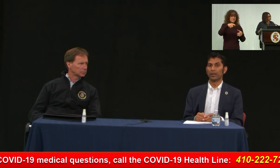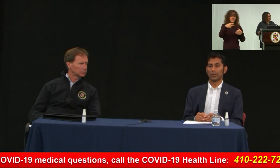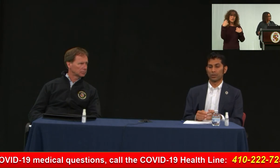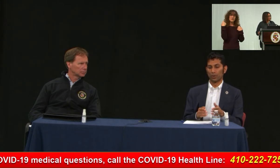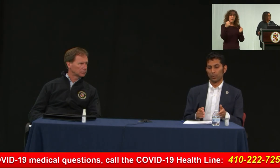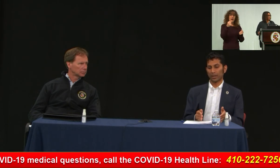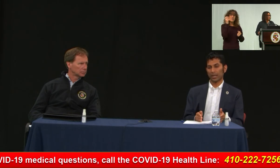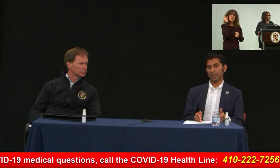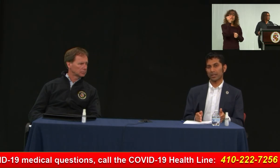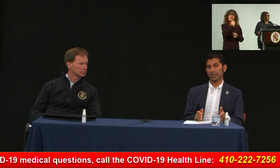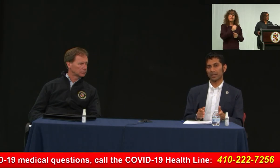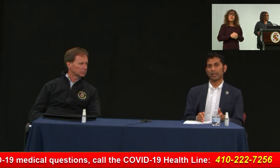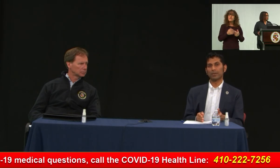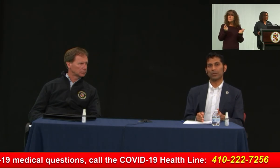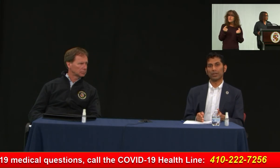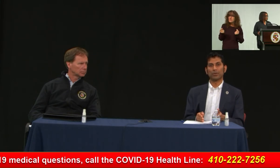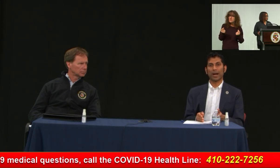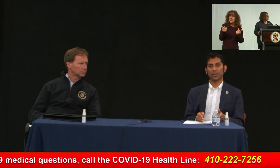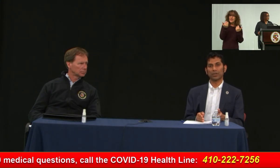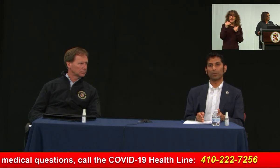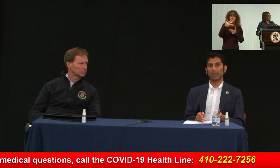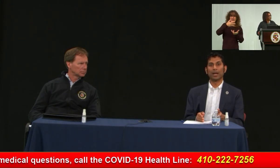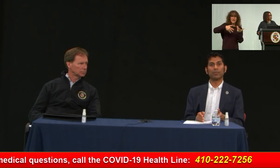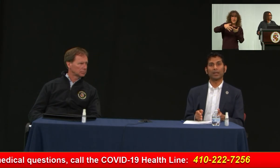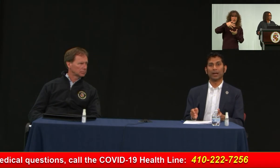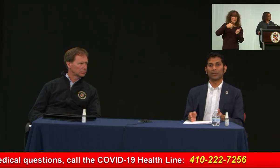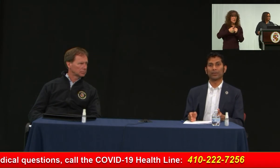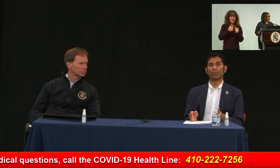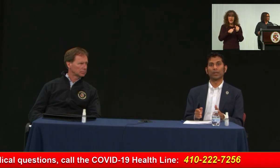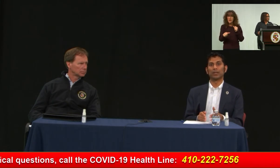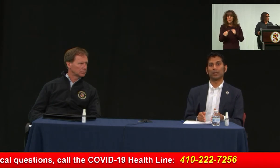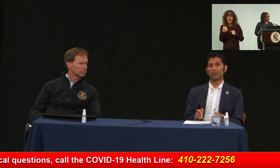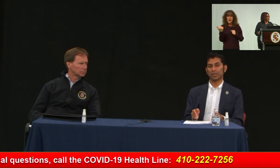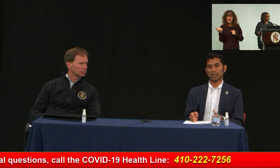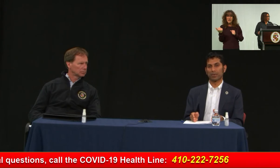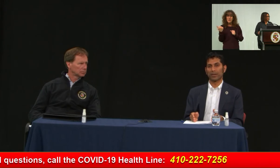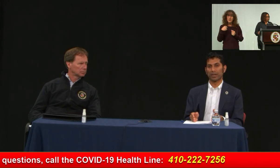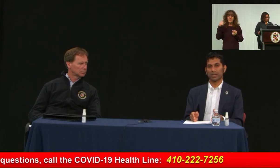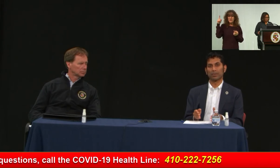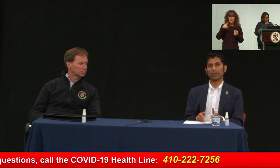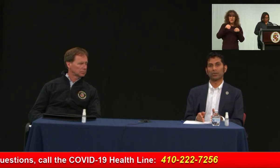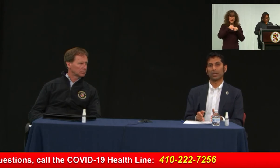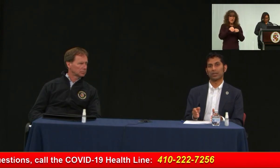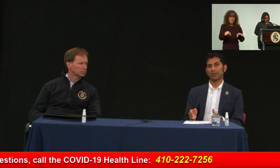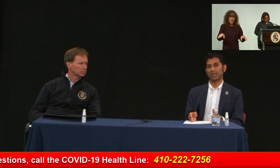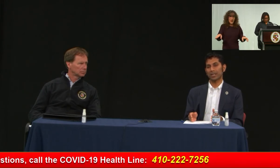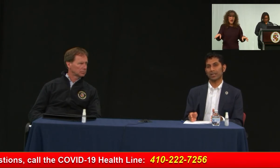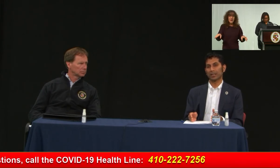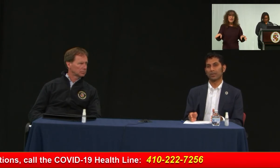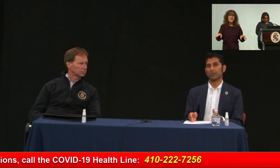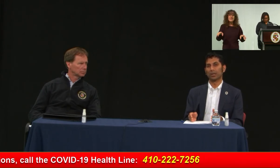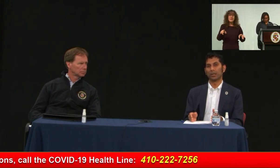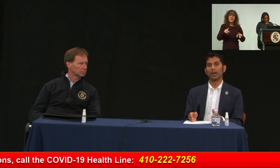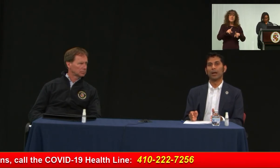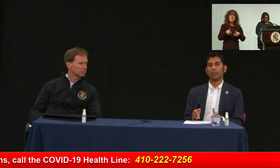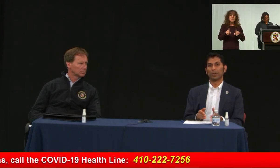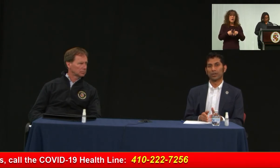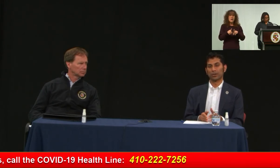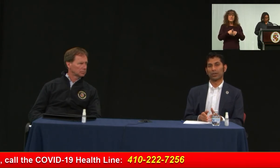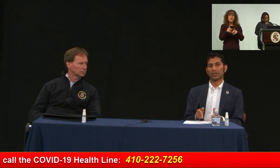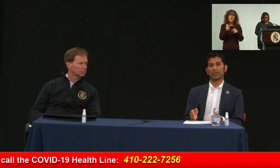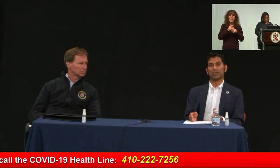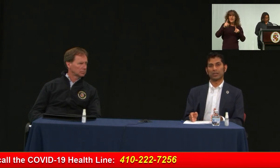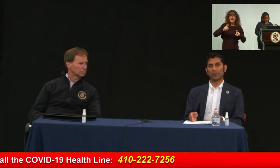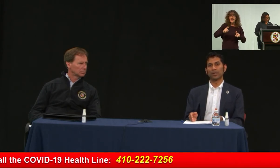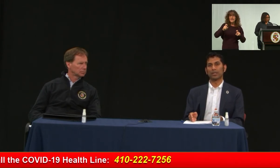away. So what that does is it limits your interaction with anybody else so that we can decrease the spread of this, but also gets you the testing that you need,